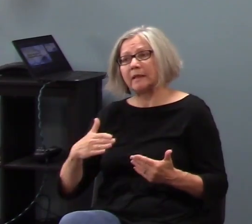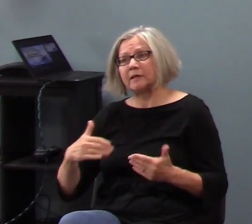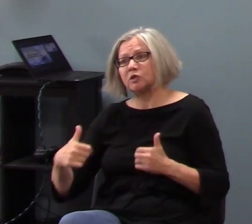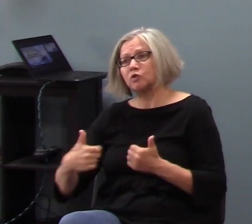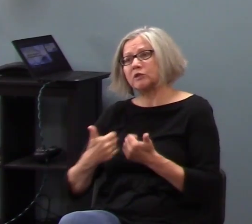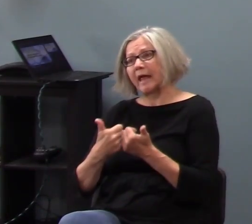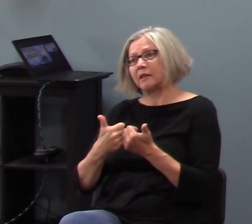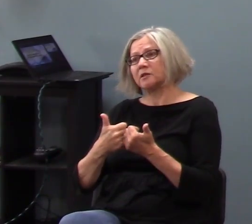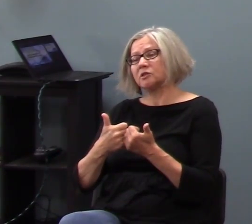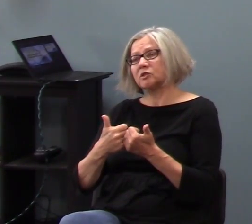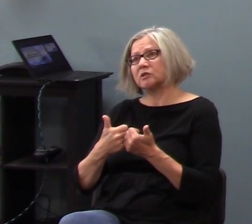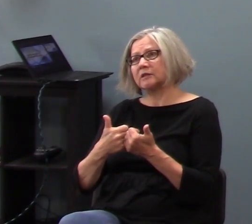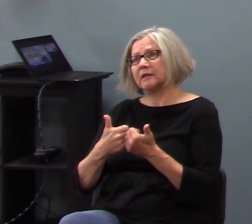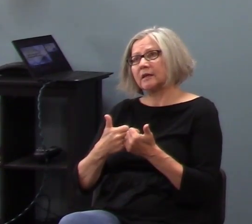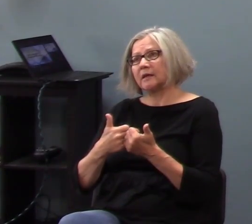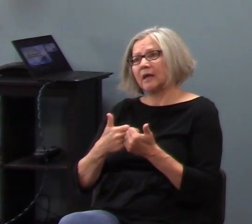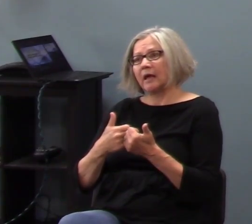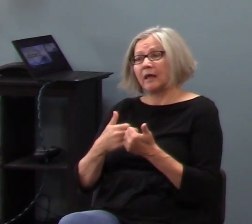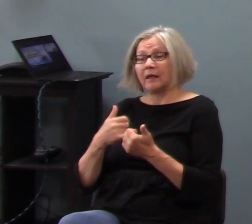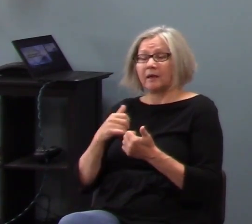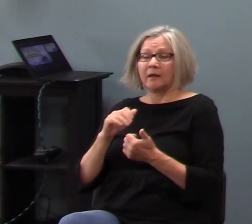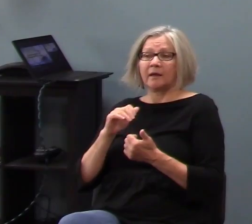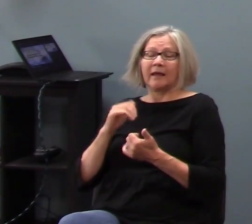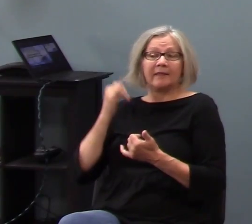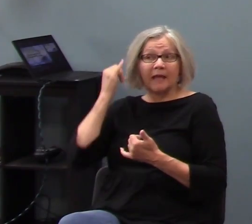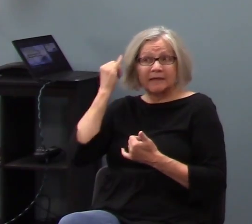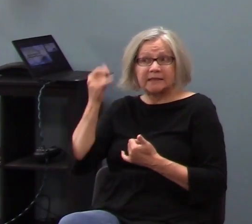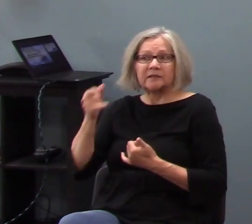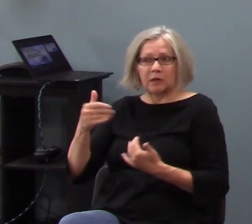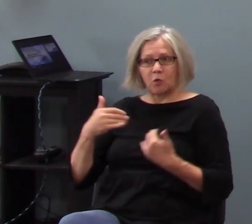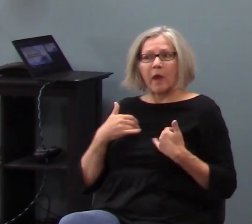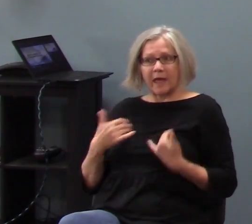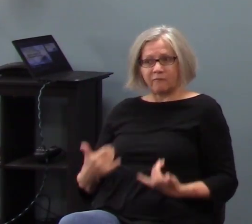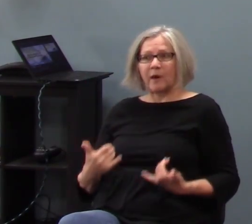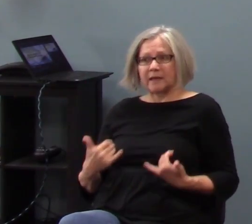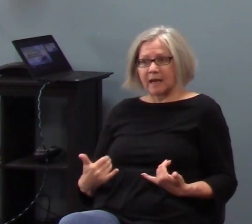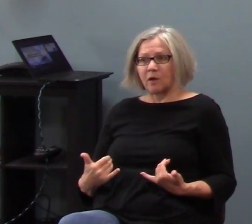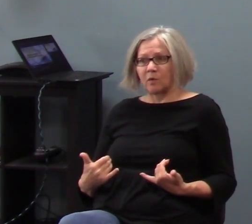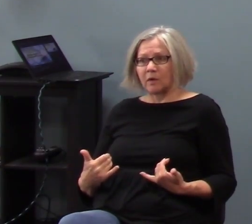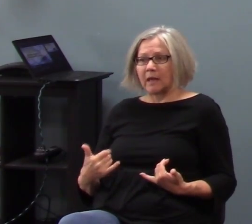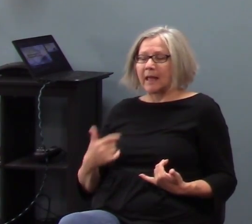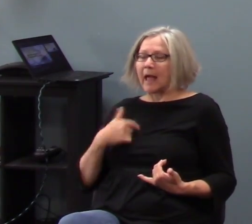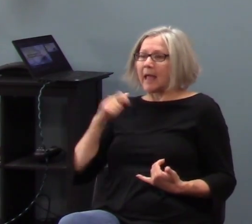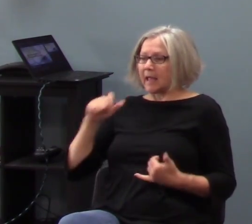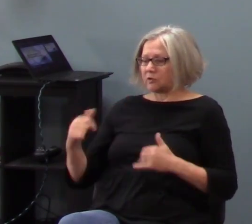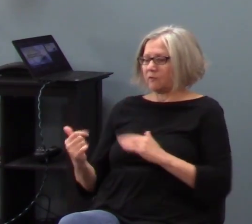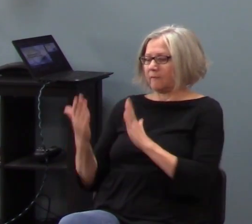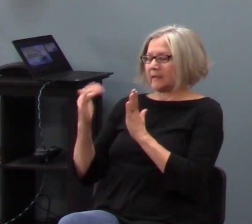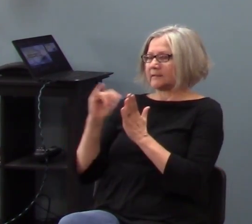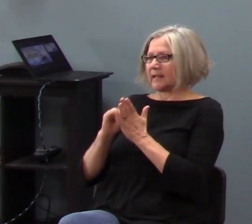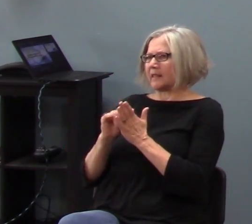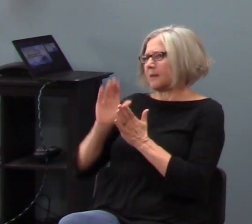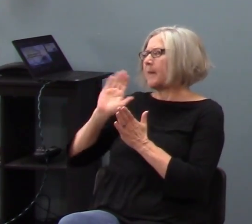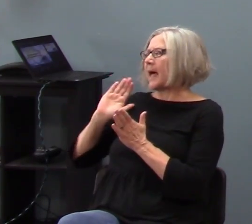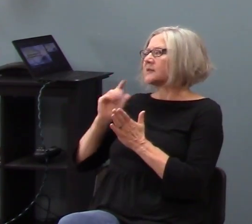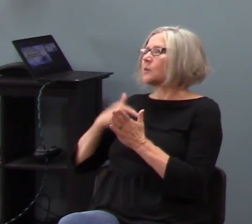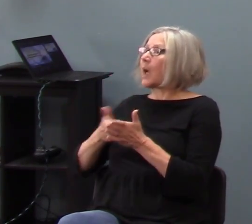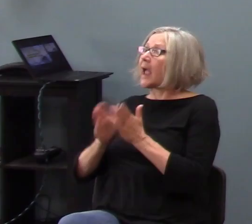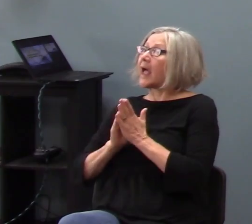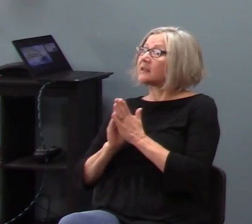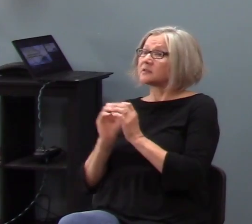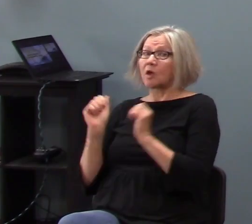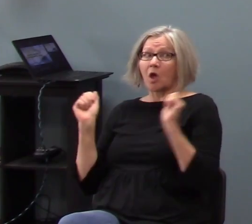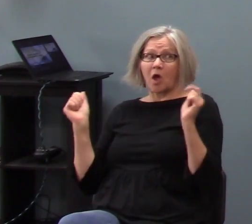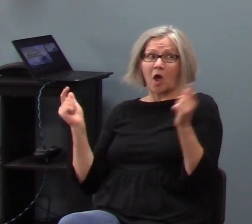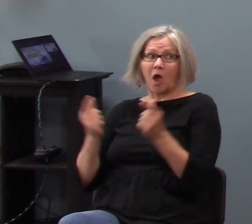the existing ideas that you currently have. I know I had to face this at one point in the past, and so I asked all of you to